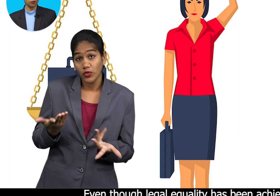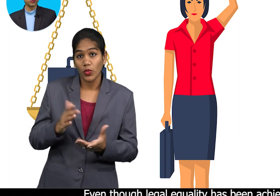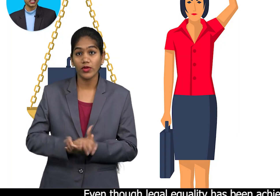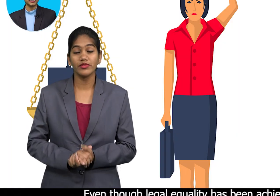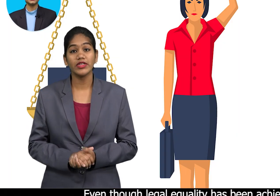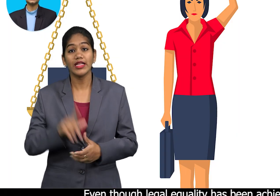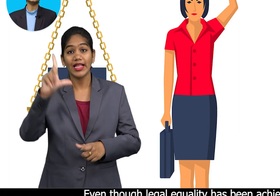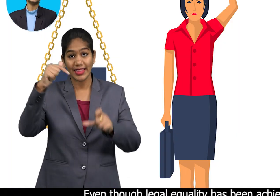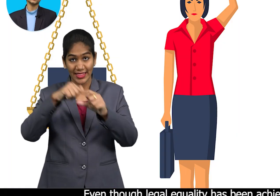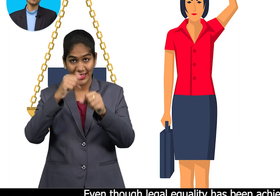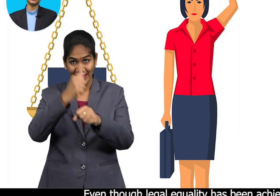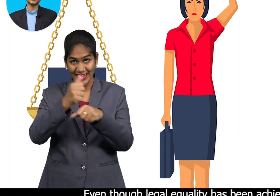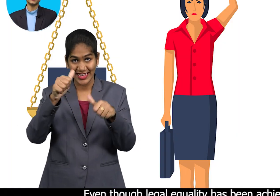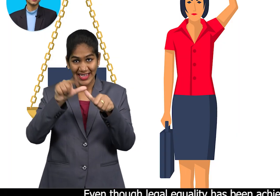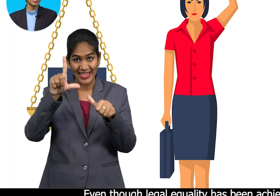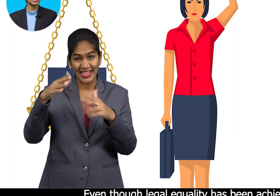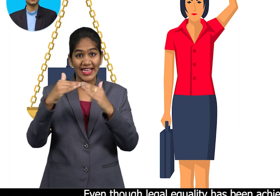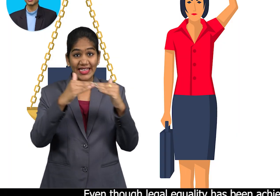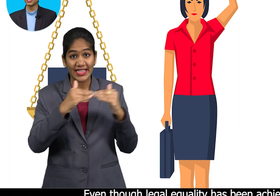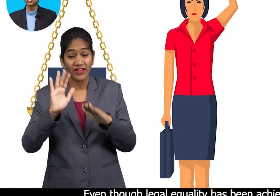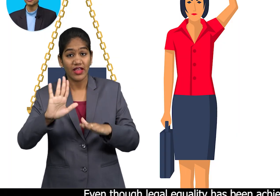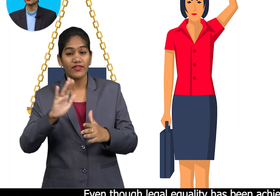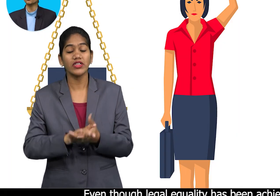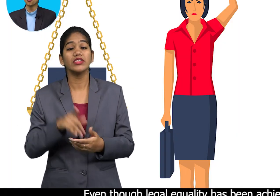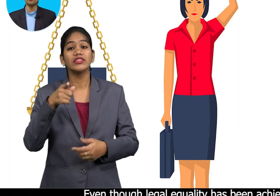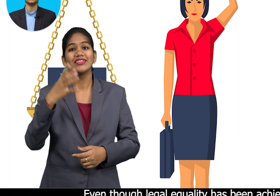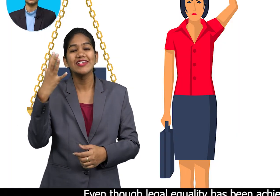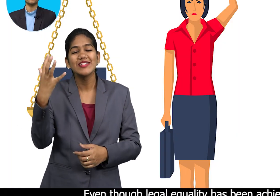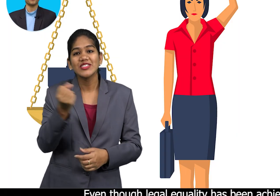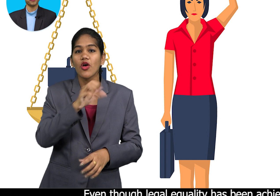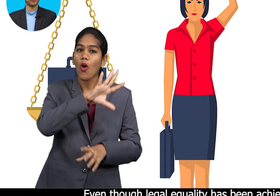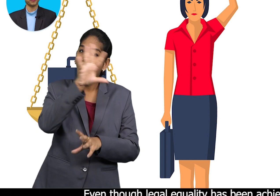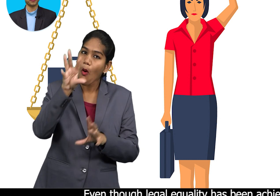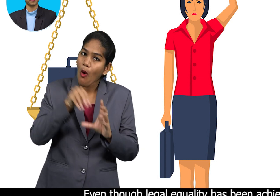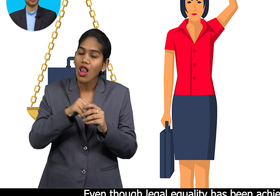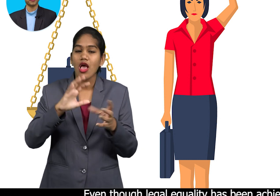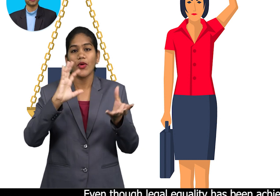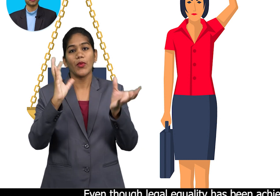Even though legal equality has been achieved globally,